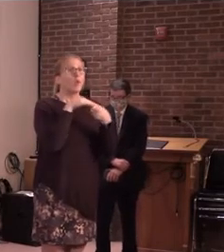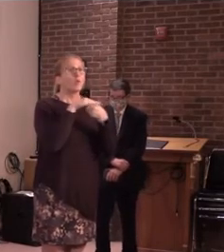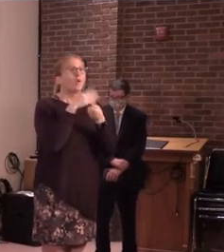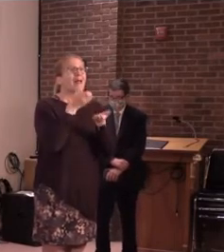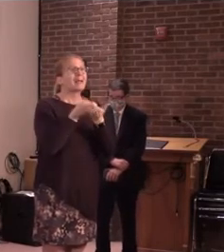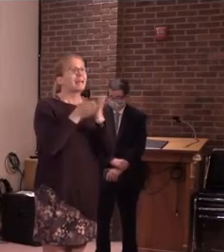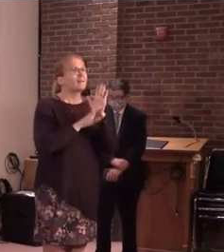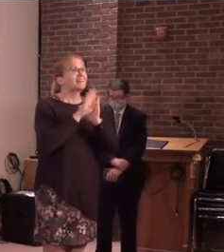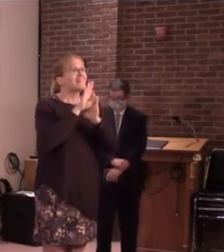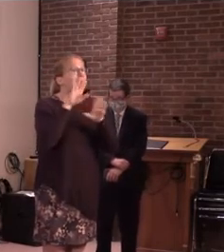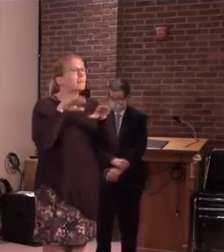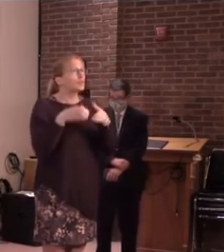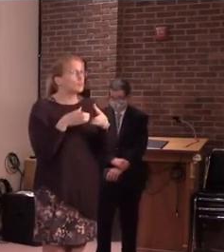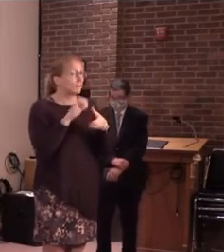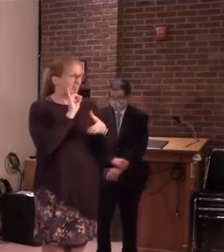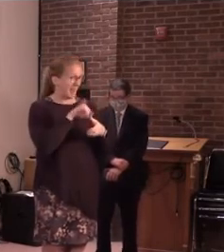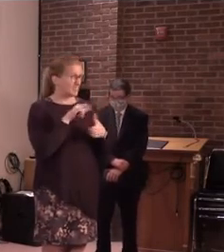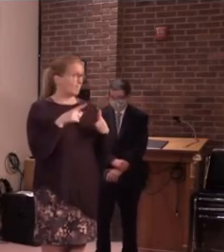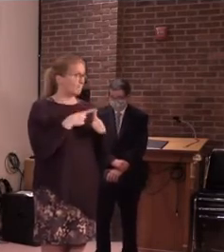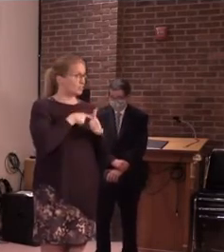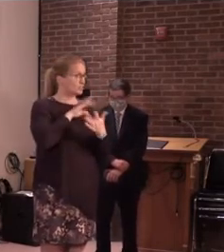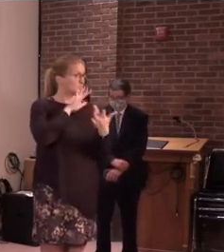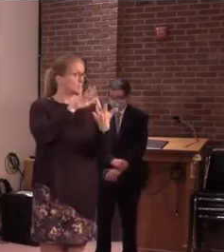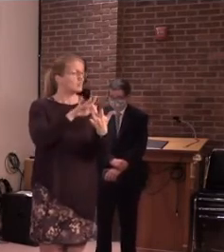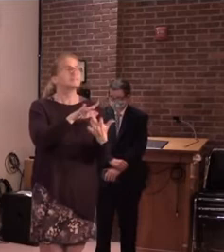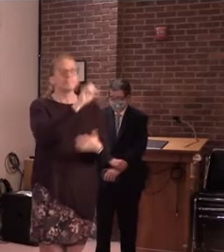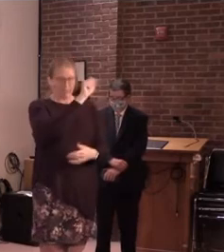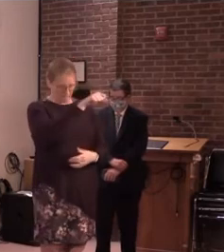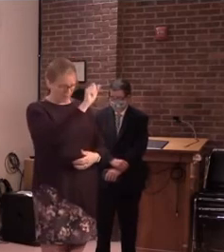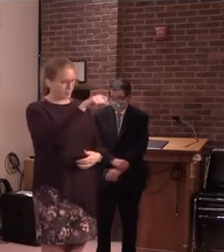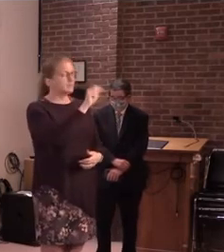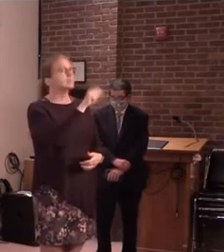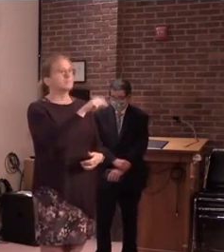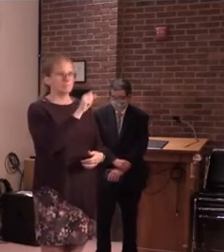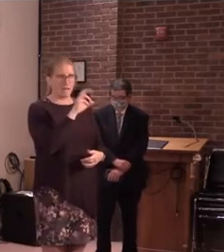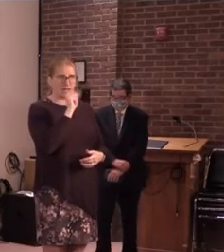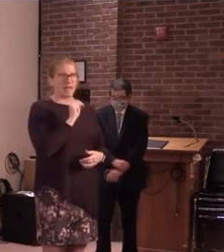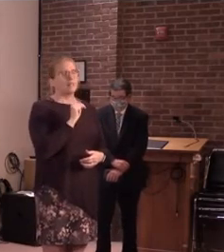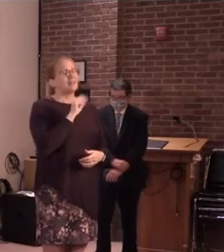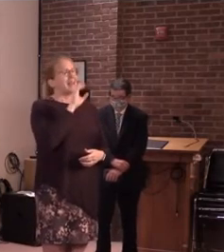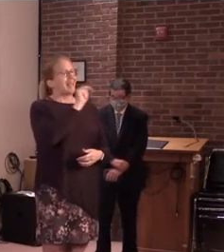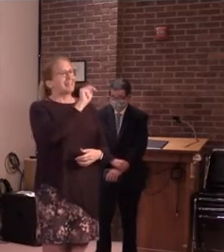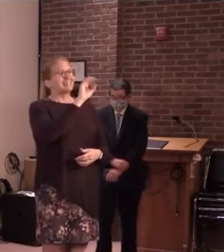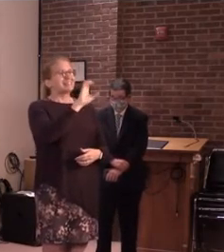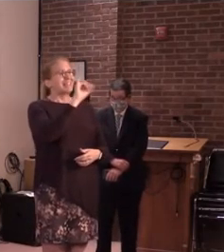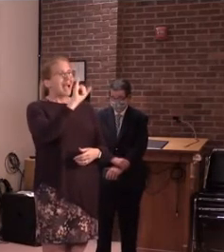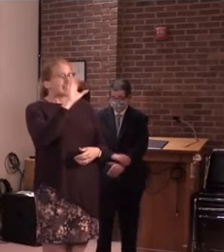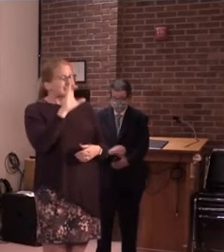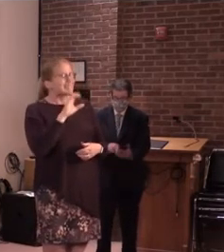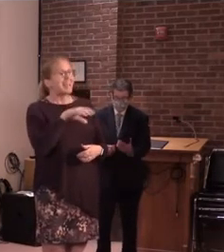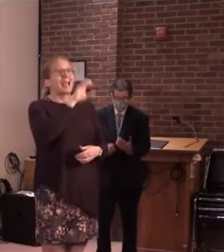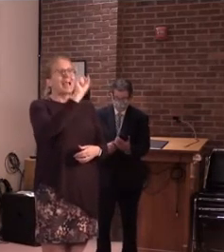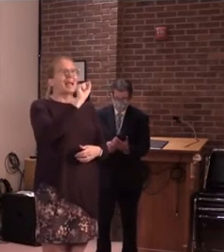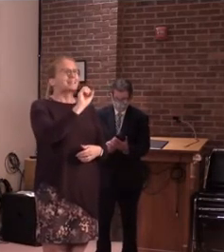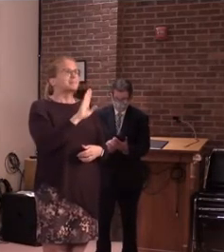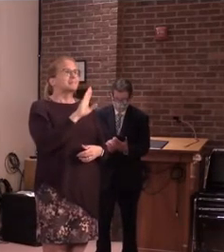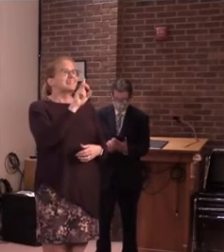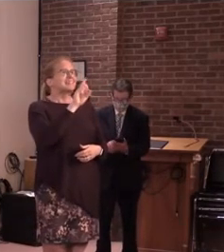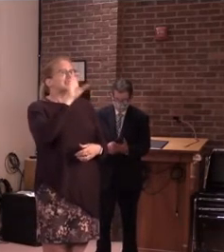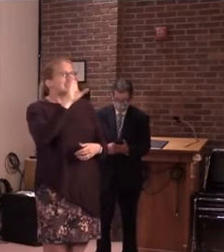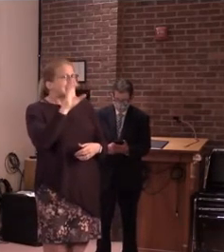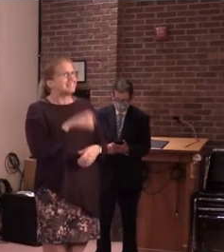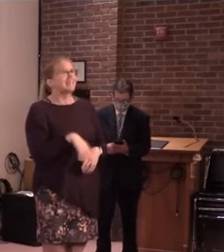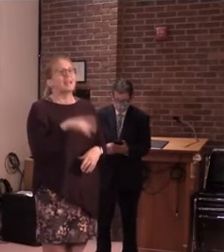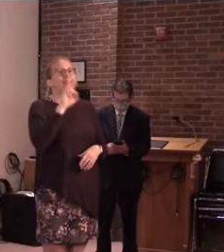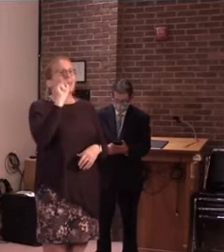groups. That's absolutely correct. Yeah. NVDA, okay. NCIC, the SBDC helper up in the